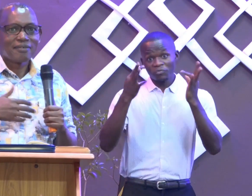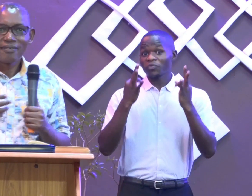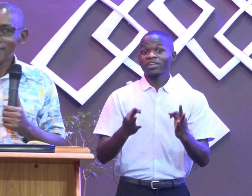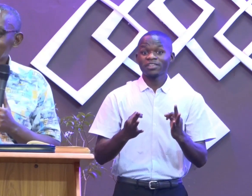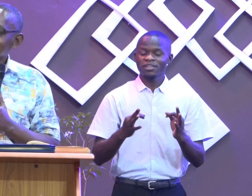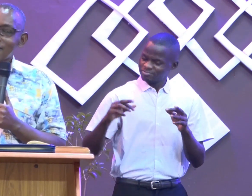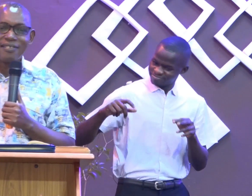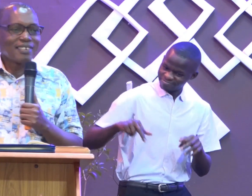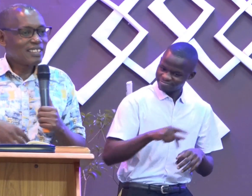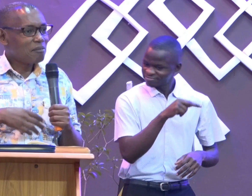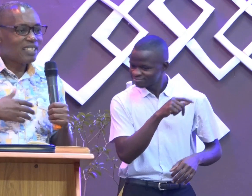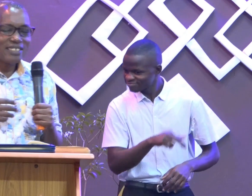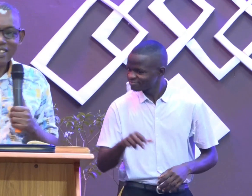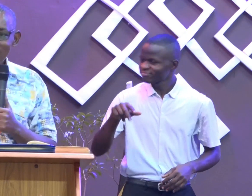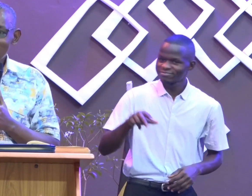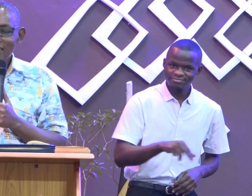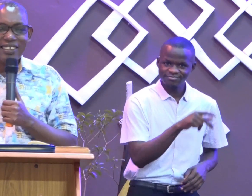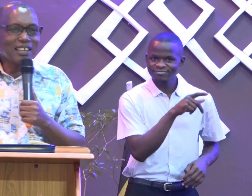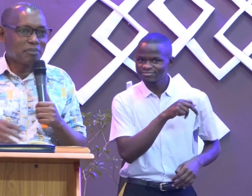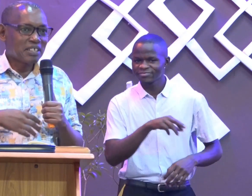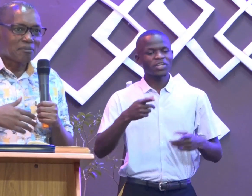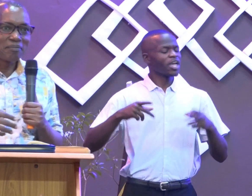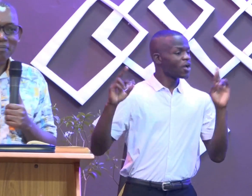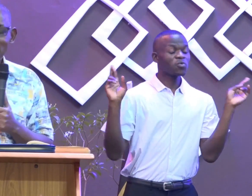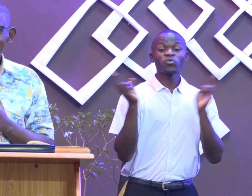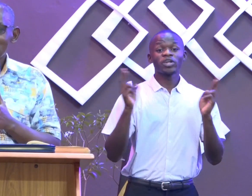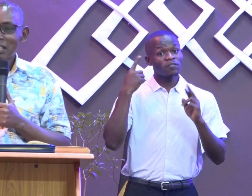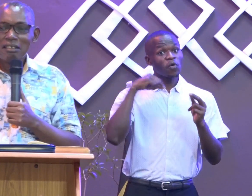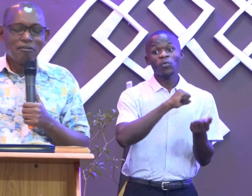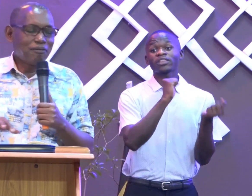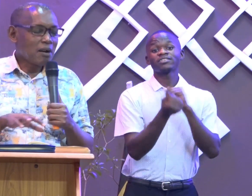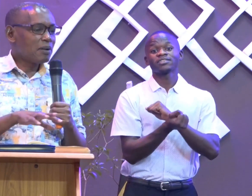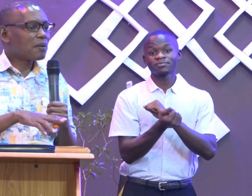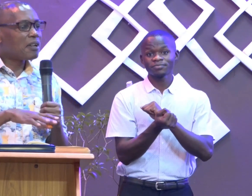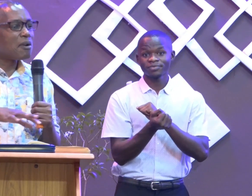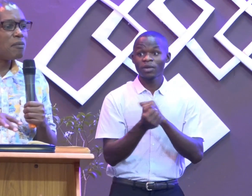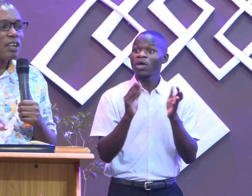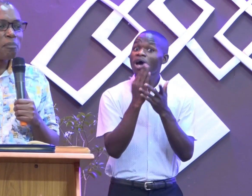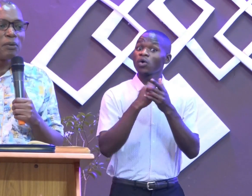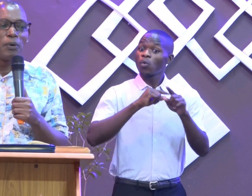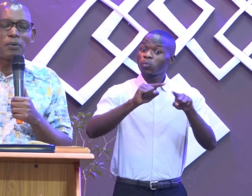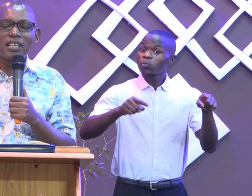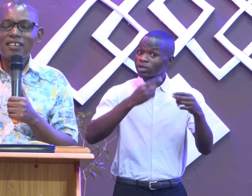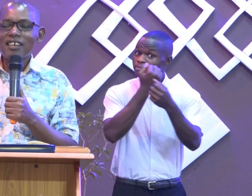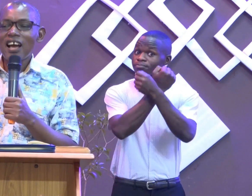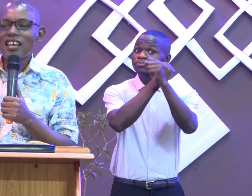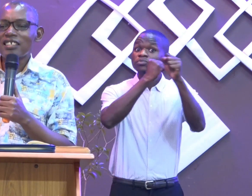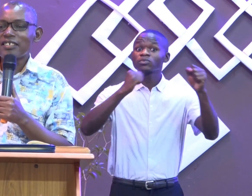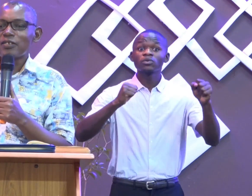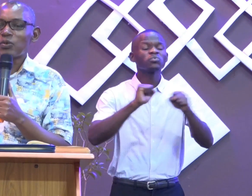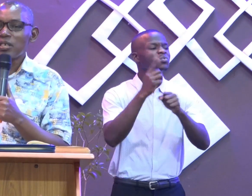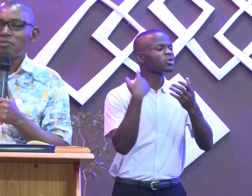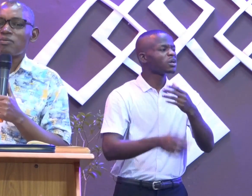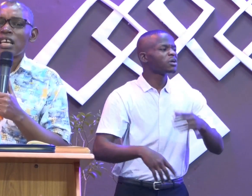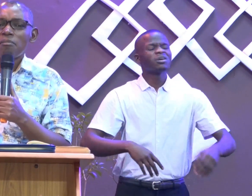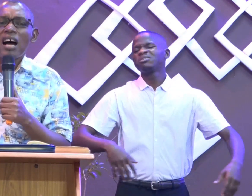day prepared for the rapture. Atambula yeetegekedde rapture. He was already prepared for the rapture. Abalokolebwa omulembe guno tuli dandanti